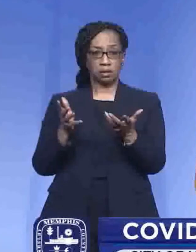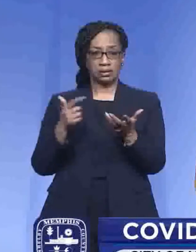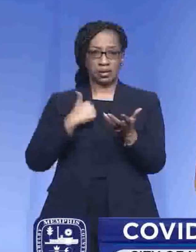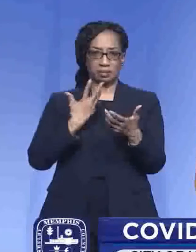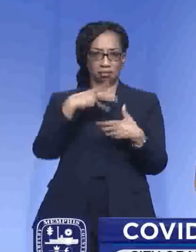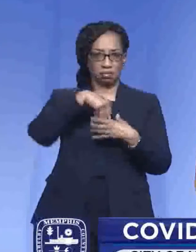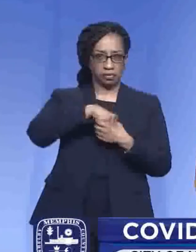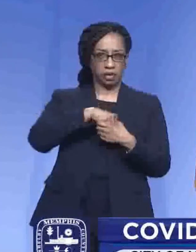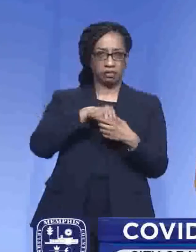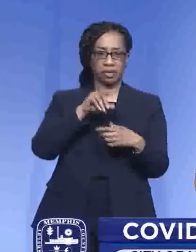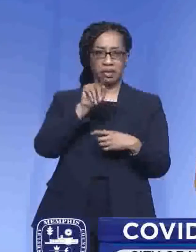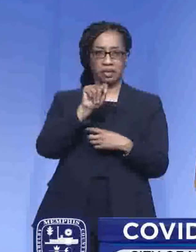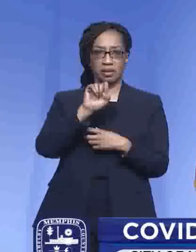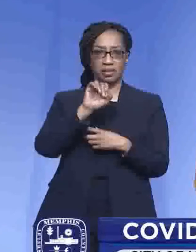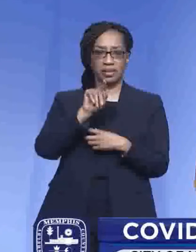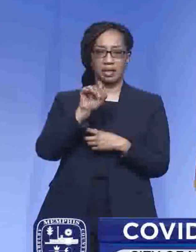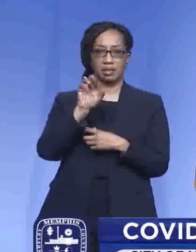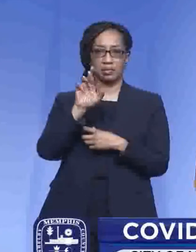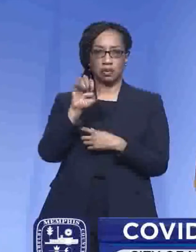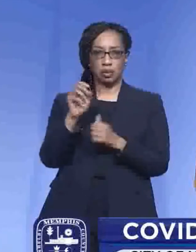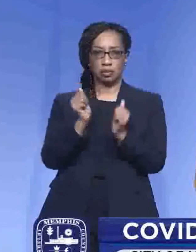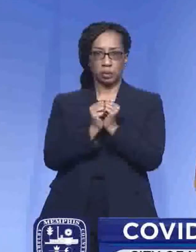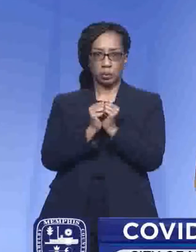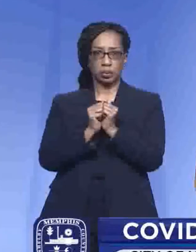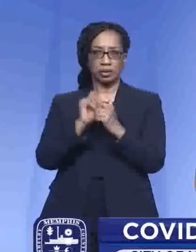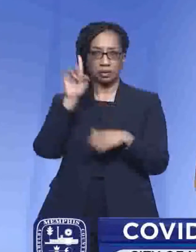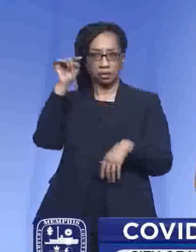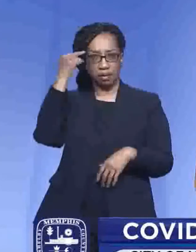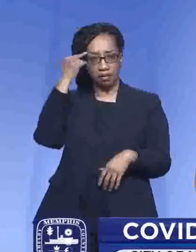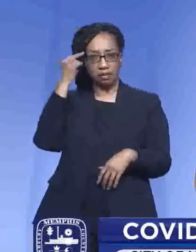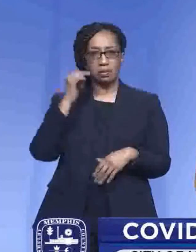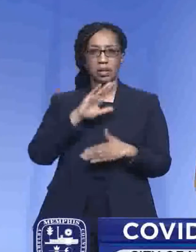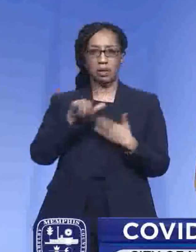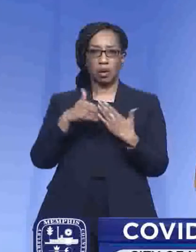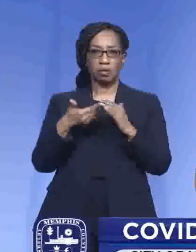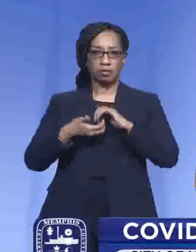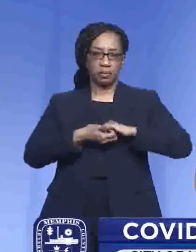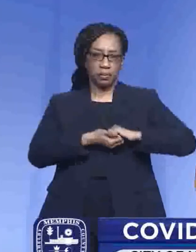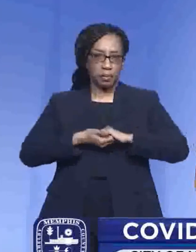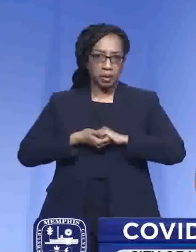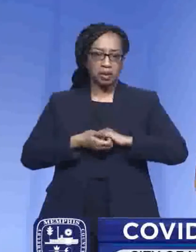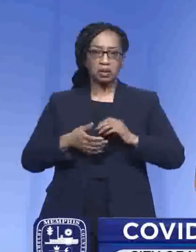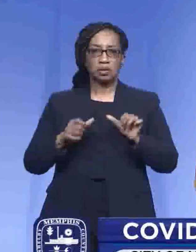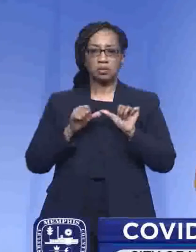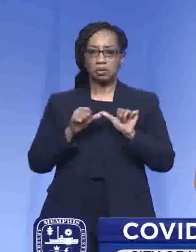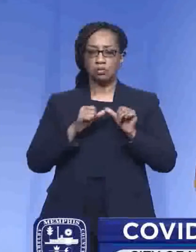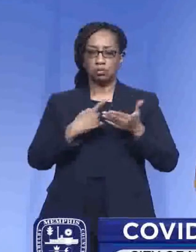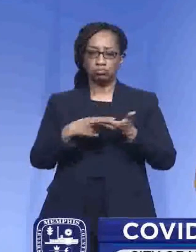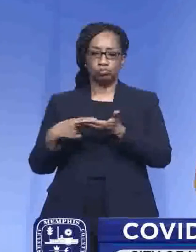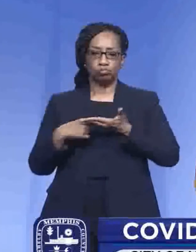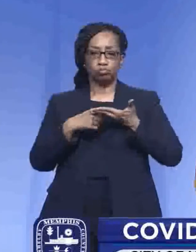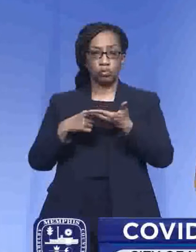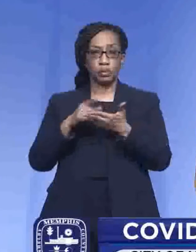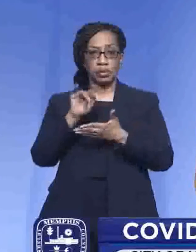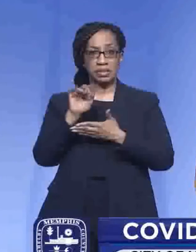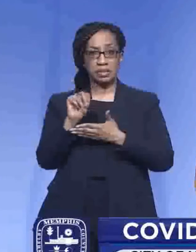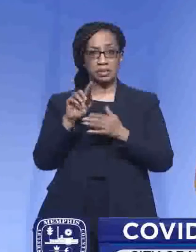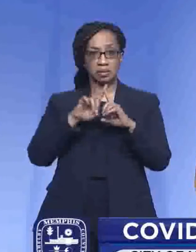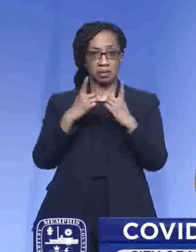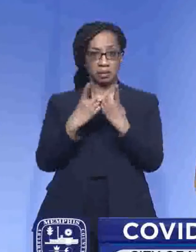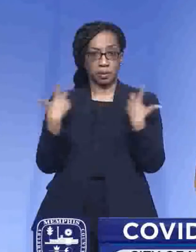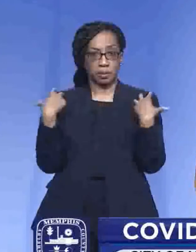force. The Shelby County government, Shelby County Health Department, and all of our partners have a continuing dialogue with the Tennessee Department of Health